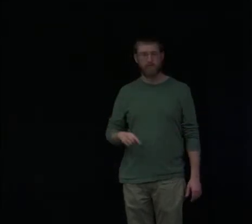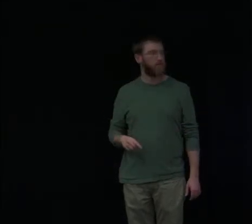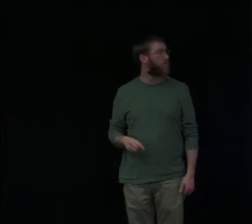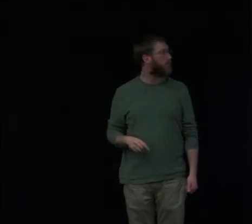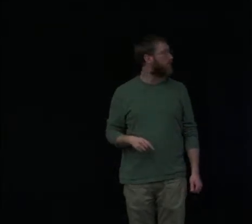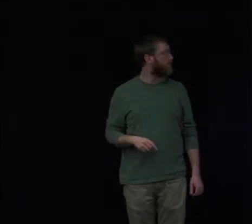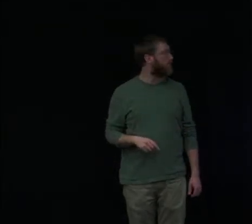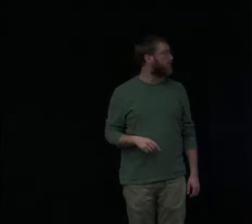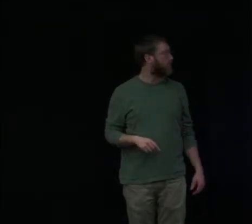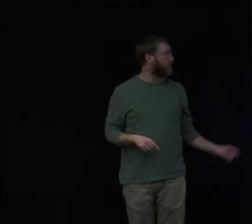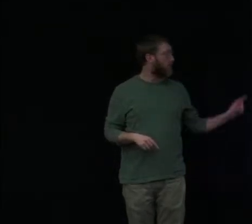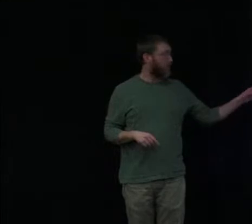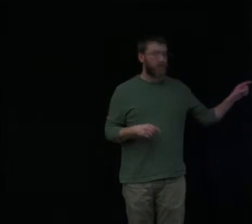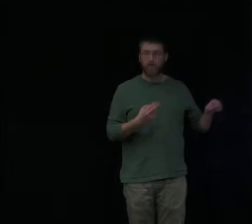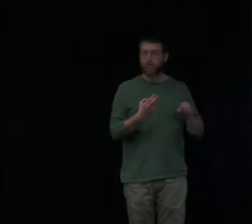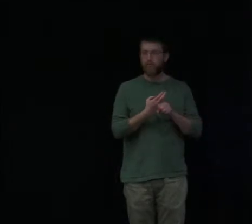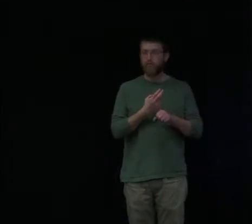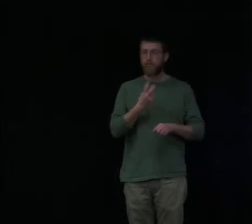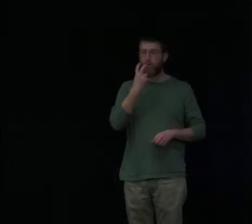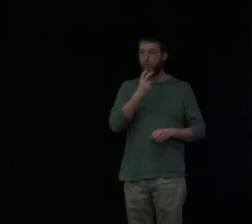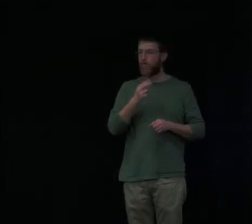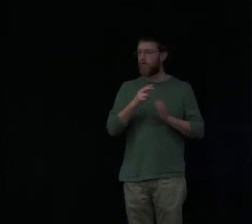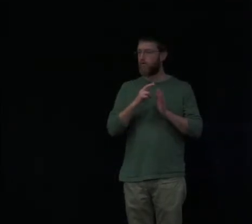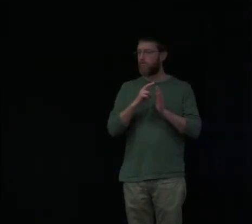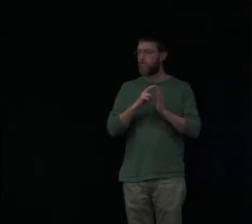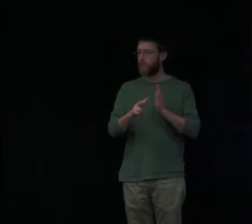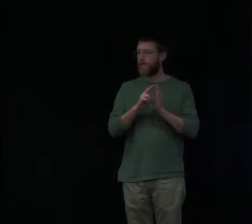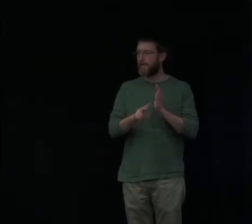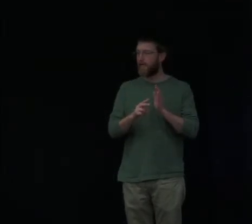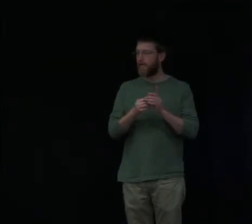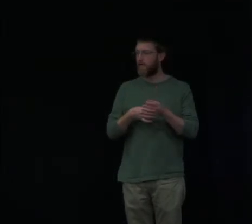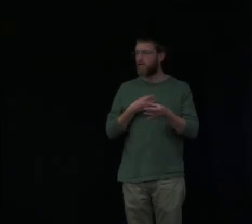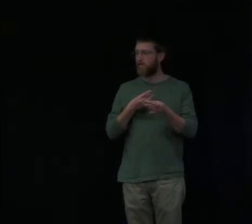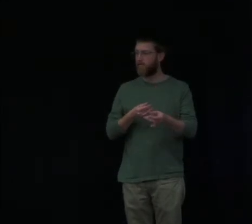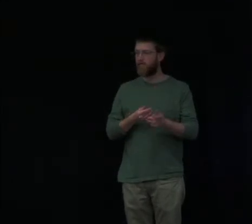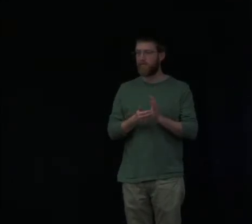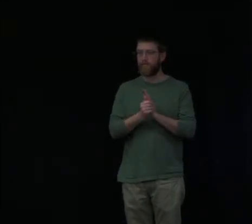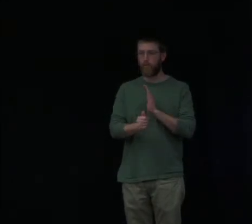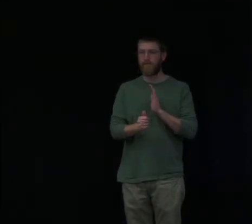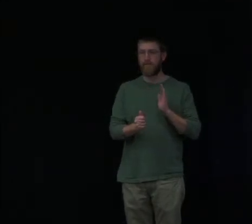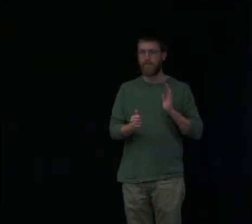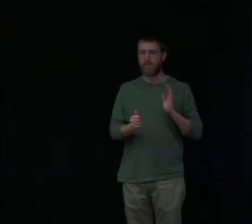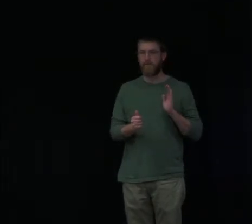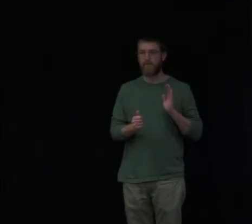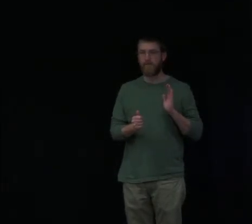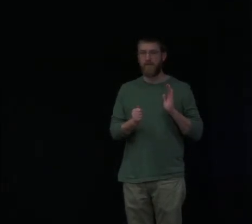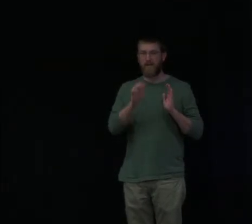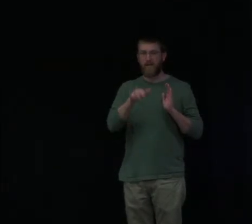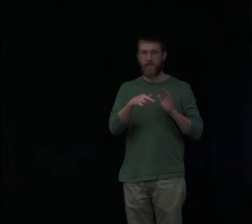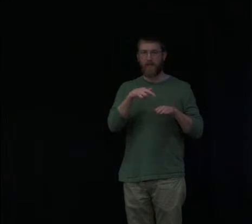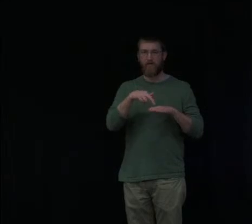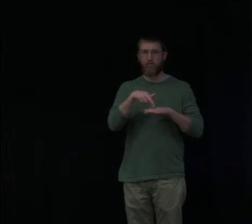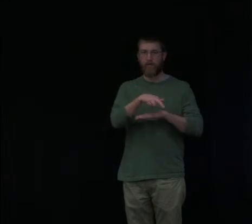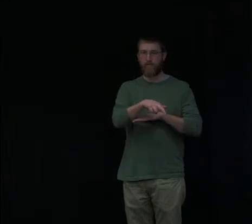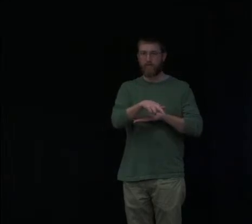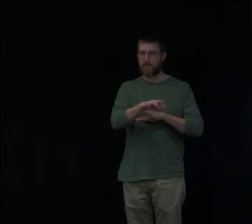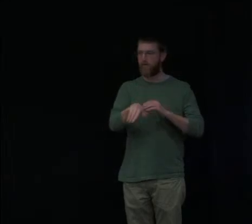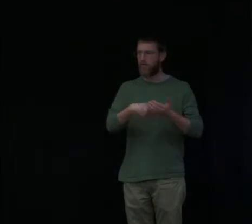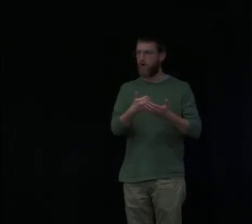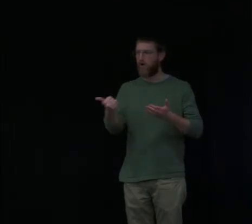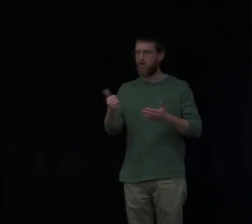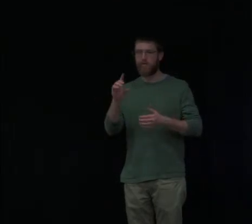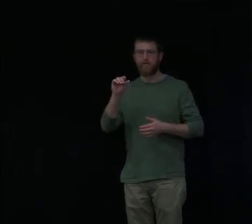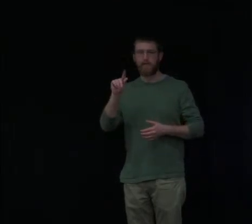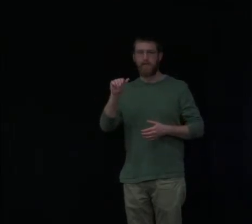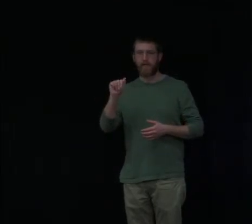using oral reading fluency prose. This data point, your baseline data point, needs to relate to the rest of the data. So if you've